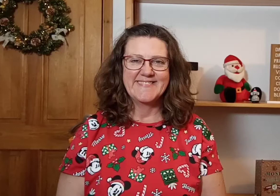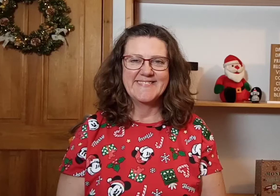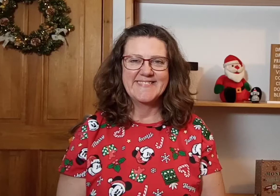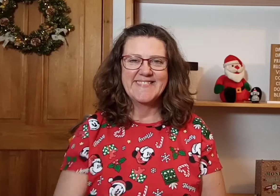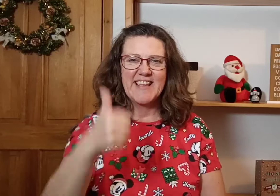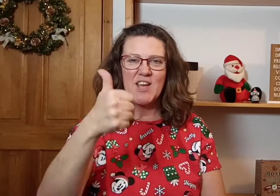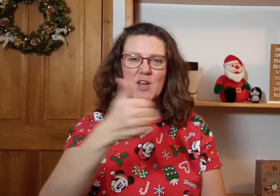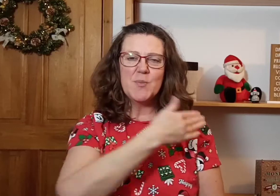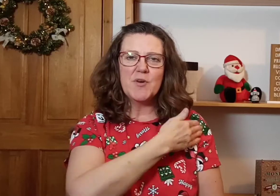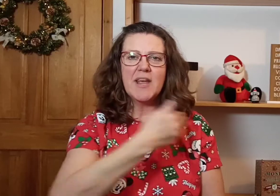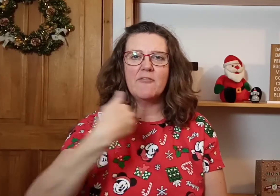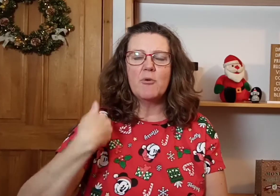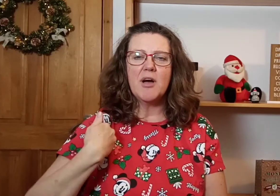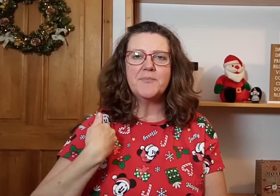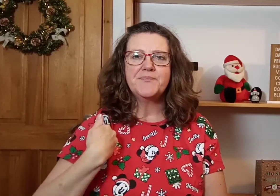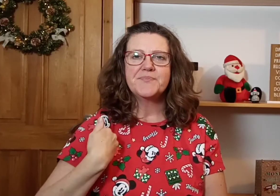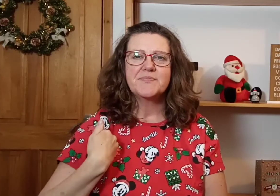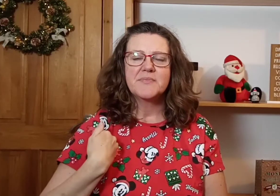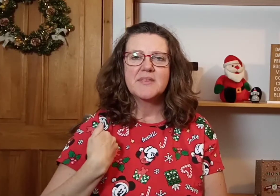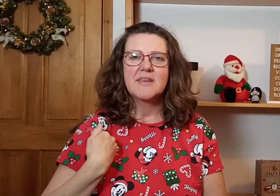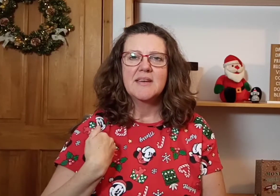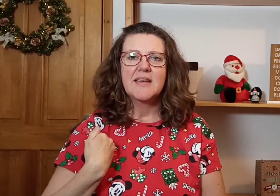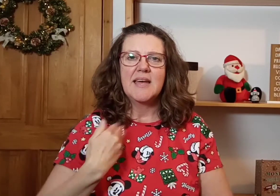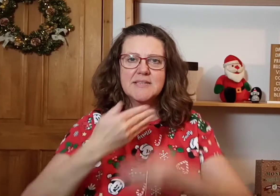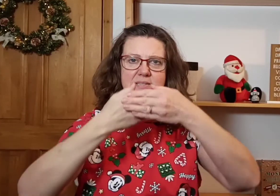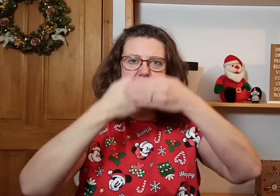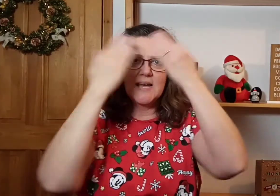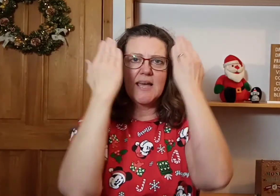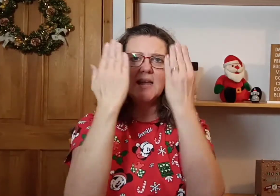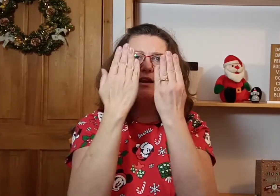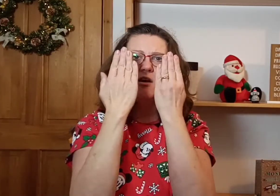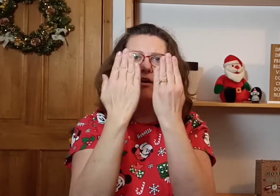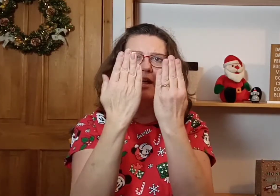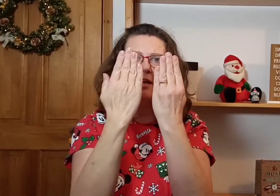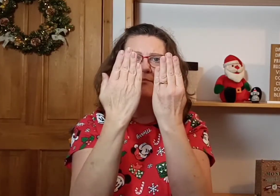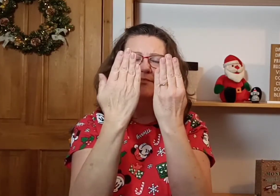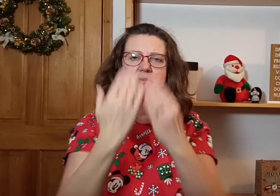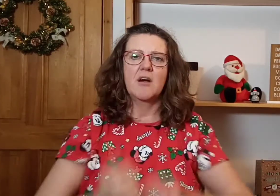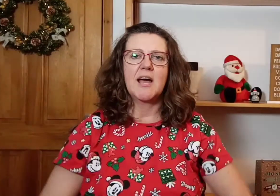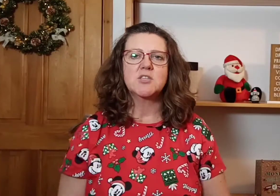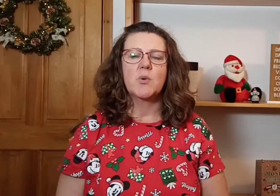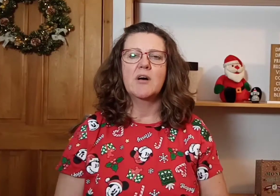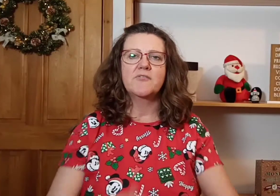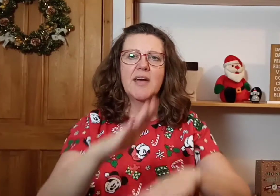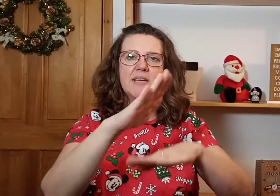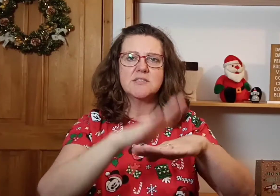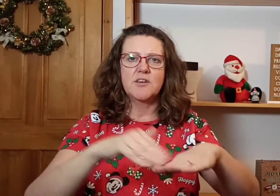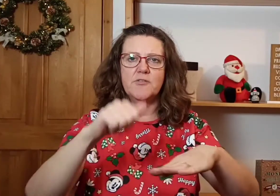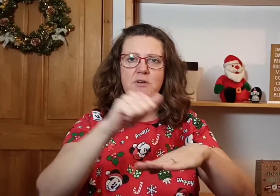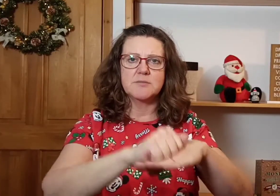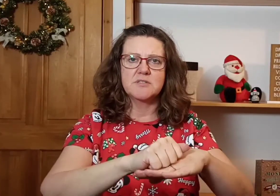Good morning everyone. It's day nine on our 12 days of Christmas.